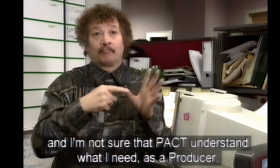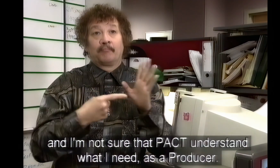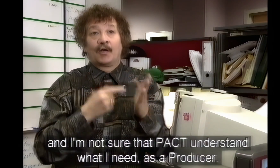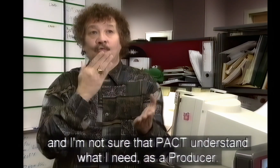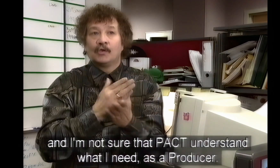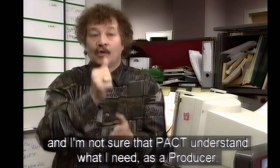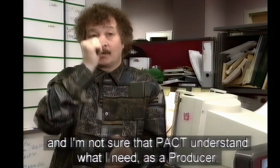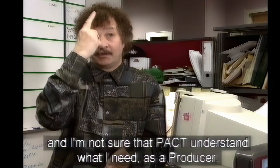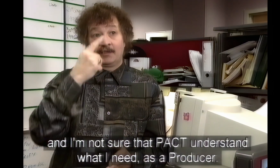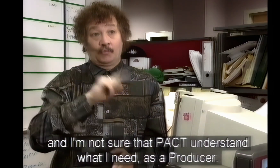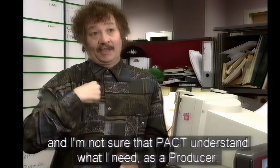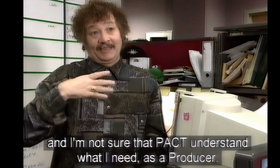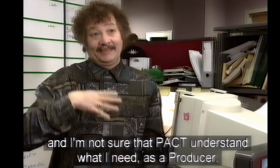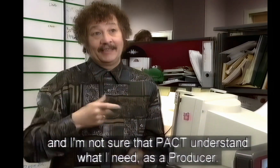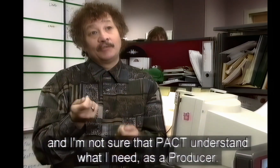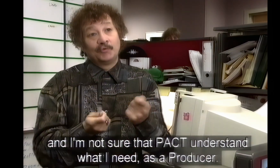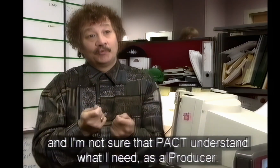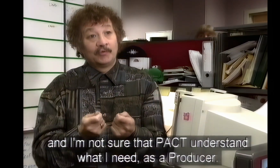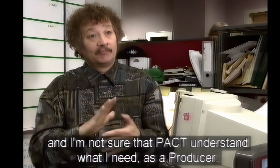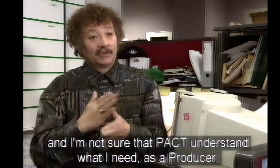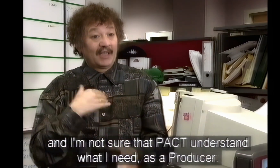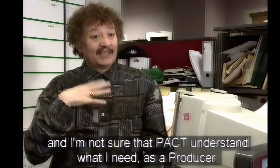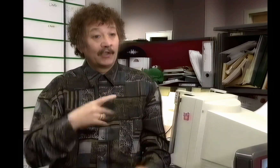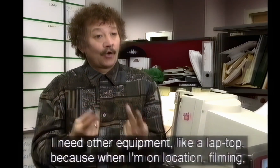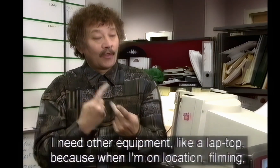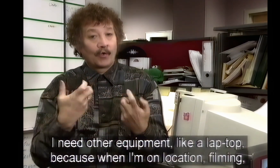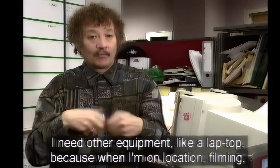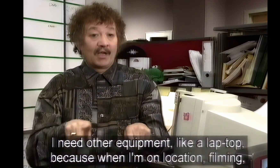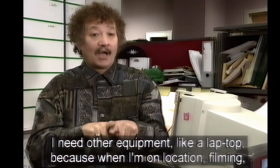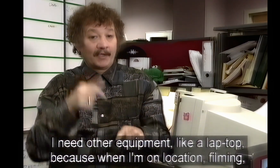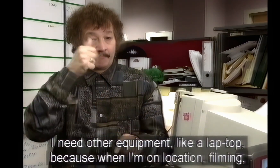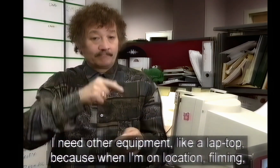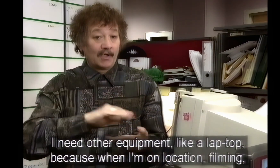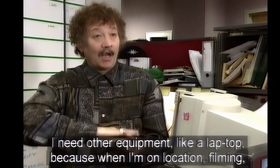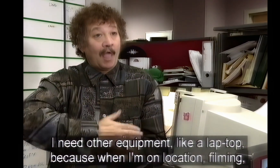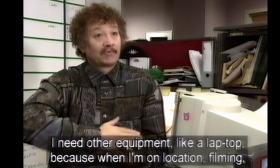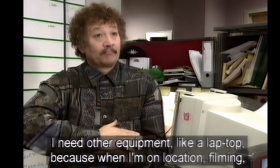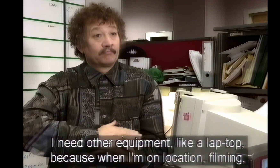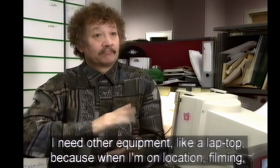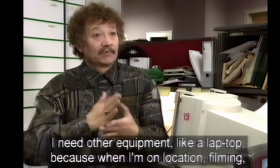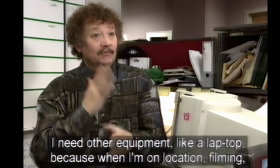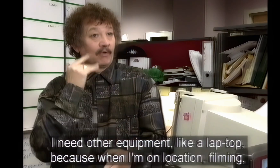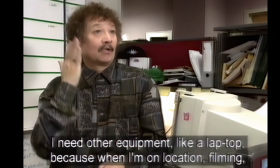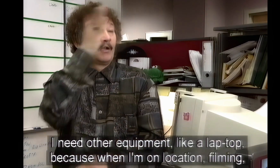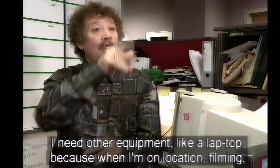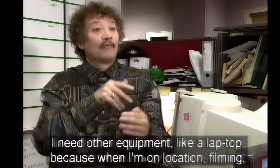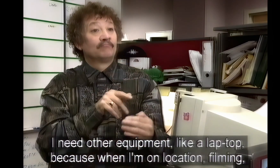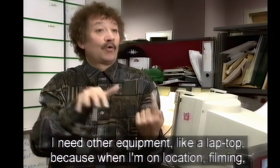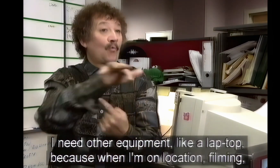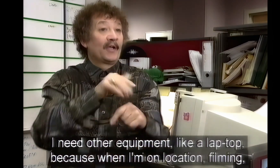PACT actually understand what it is that I need as a producer. I need other equipment like a laptop, because when I'm away on location